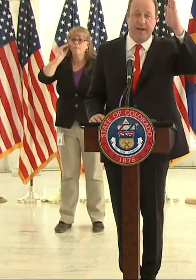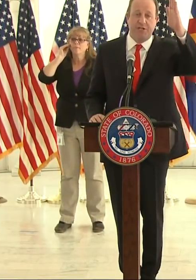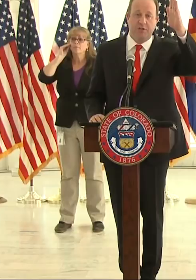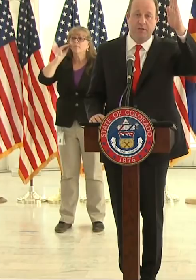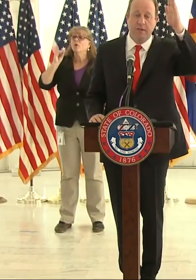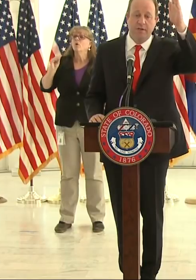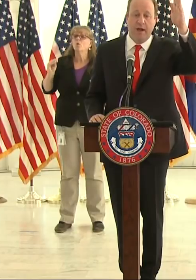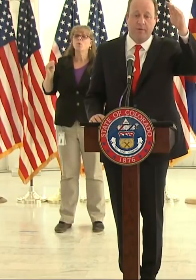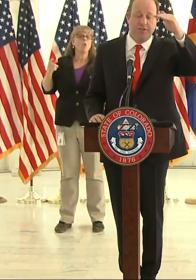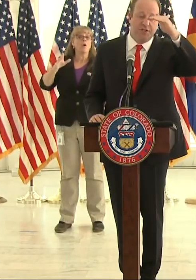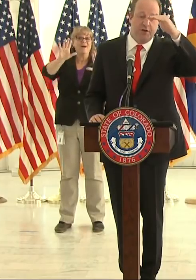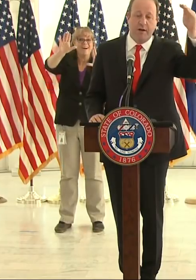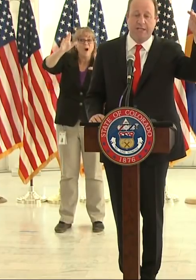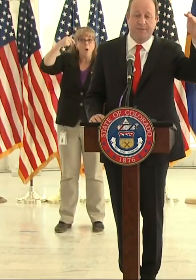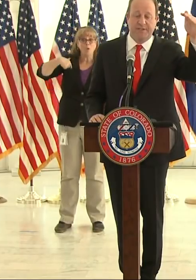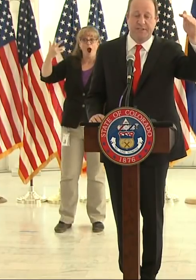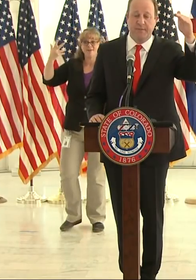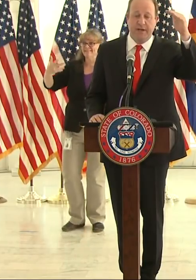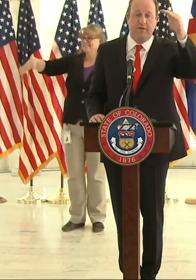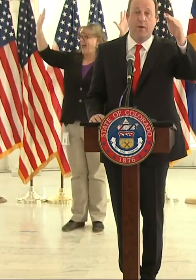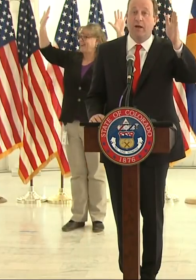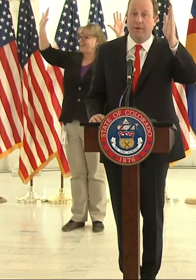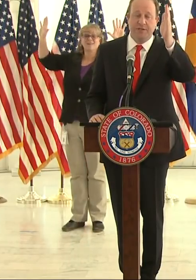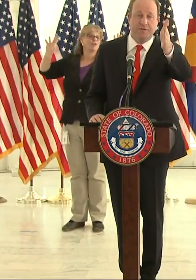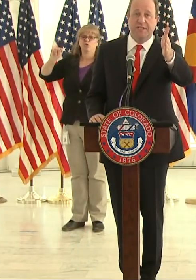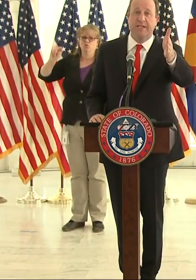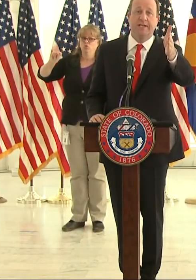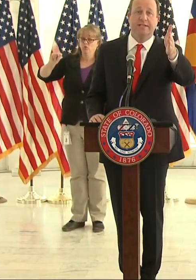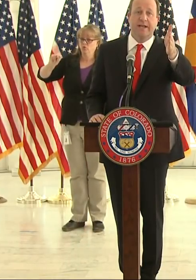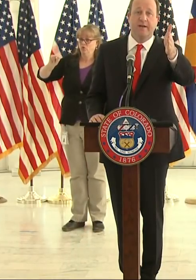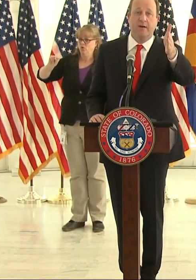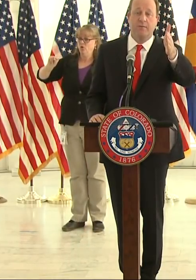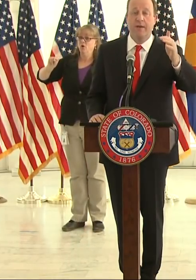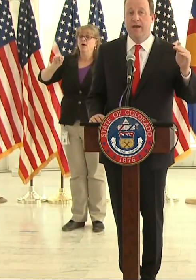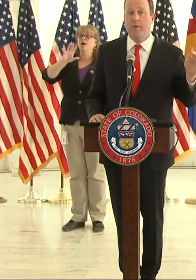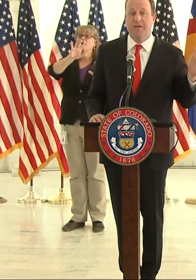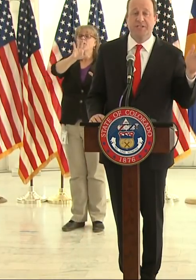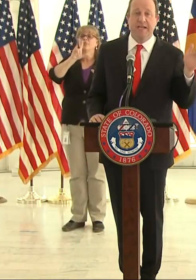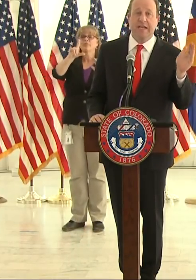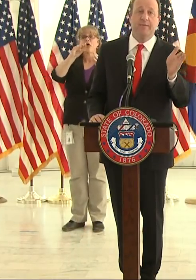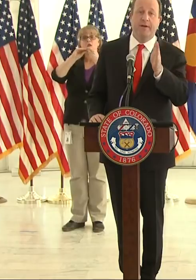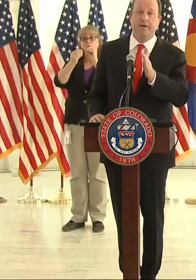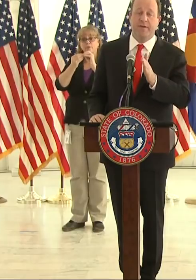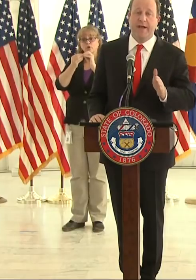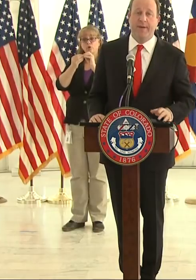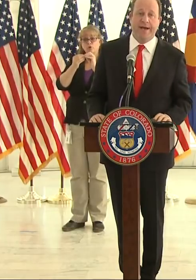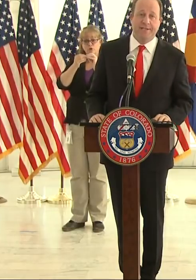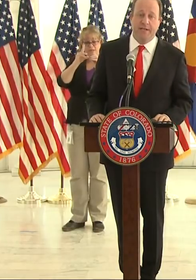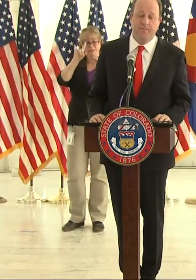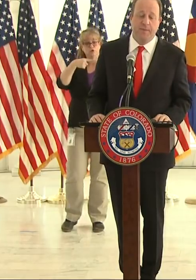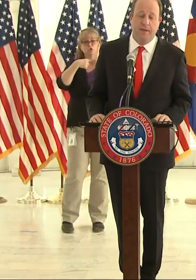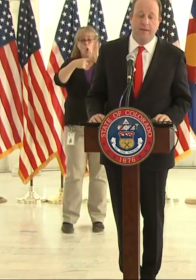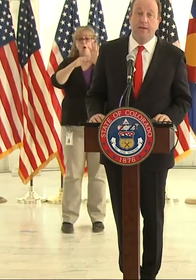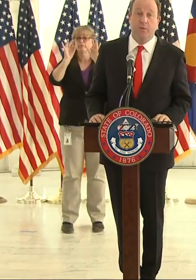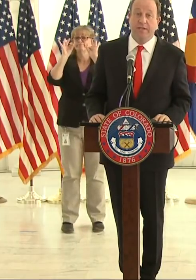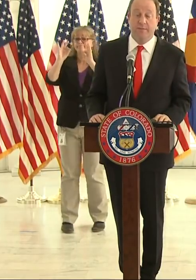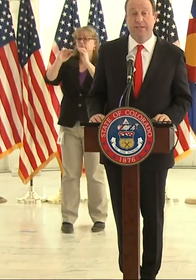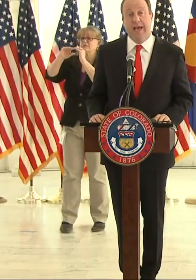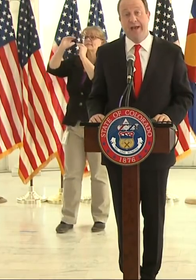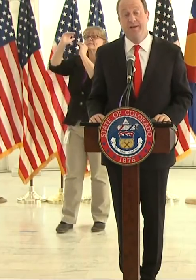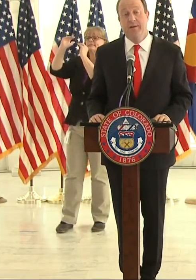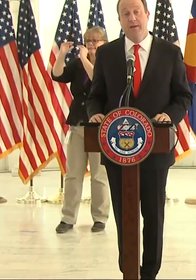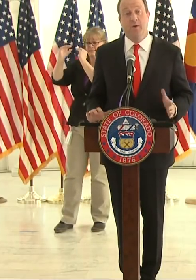those exponential numbers that showed our hospital system being overwhelmed because you've succeeded at staying at home, and we just need to keep it under that capacity in